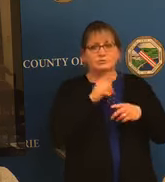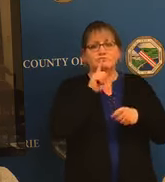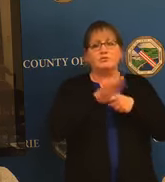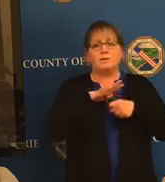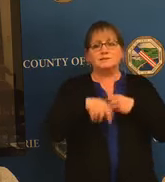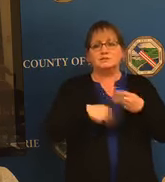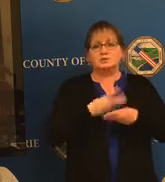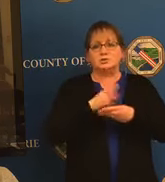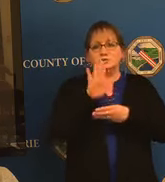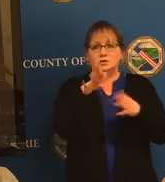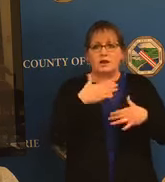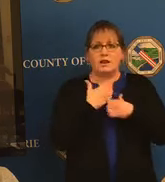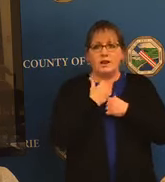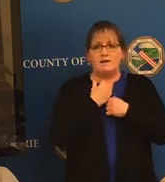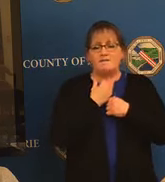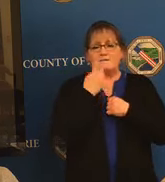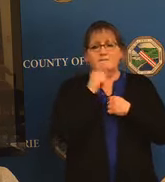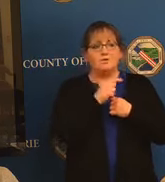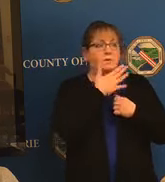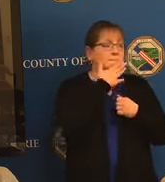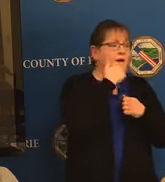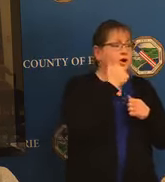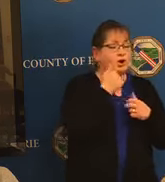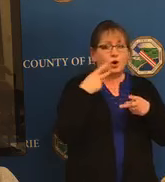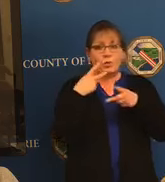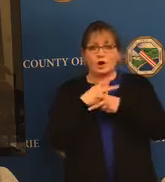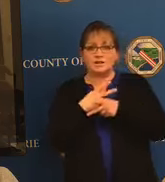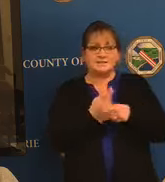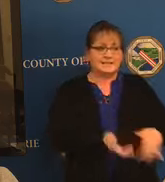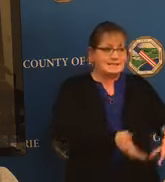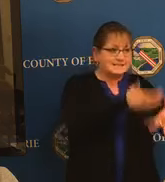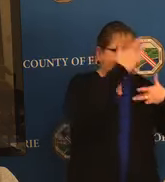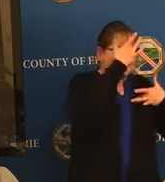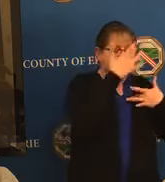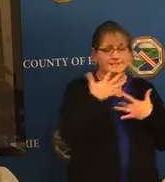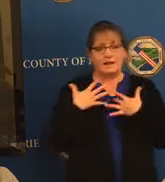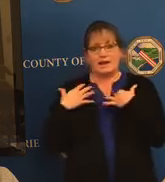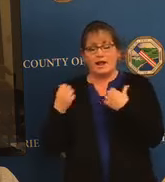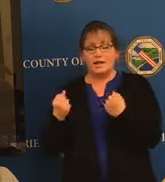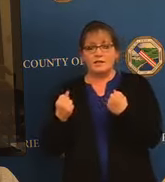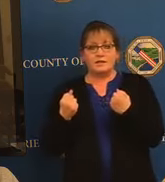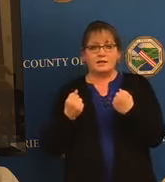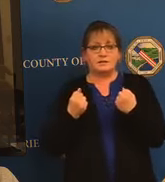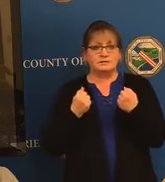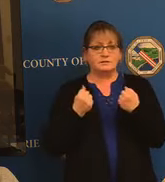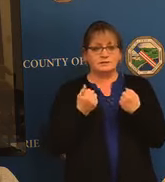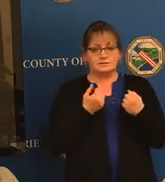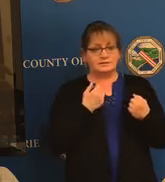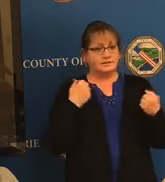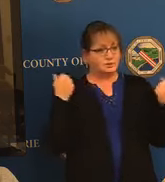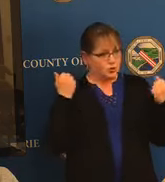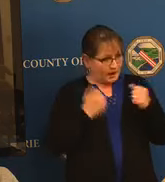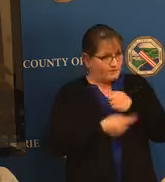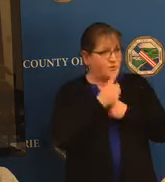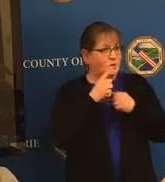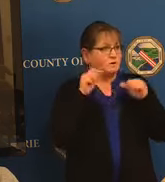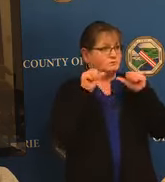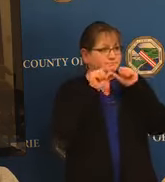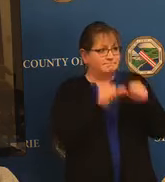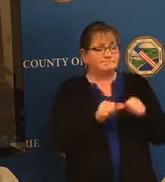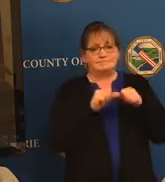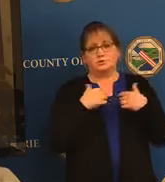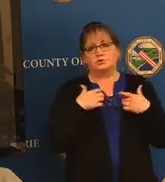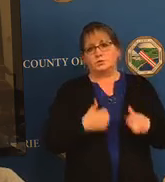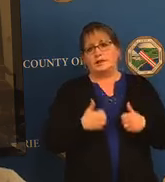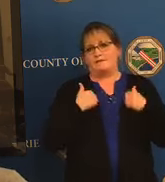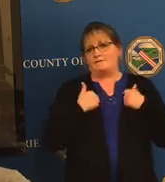love, for better or for worse, in sickness and in health, so long as we all shall live.